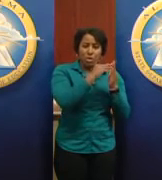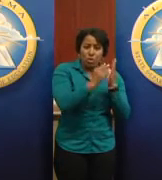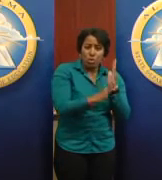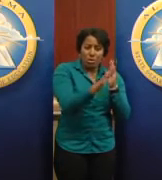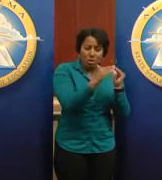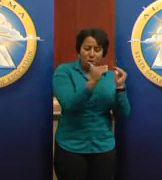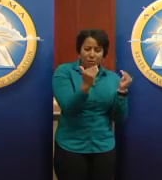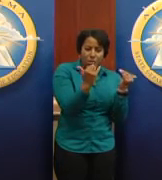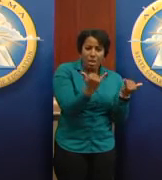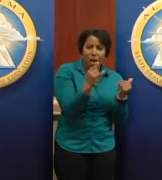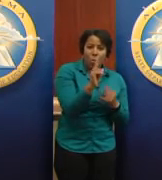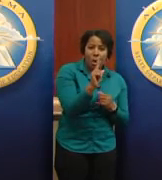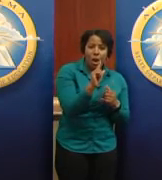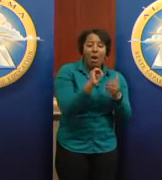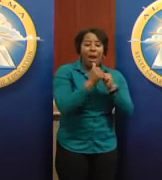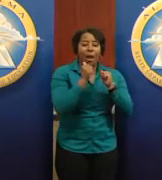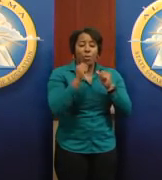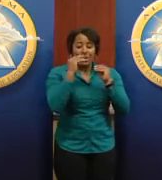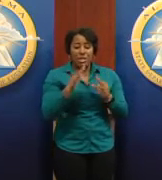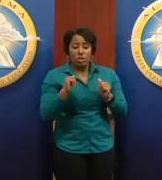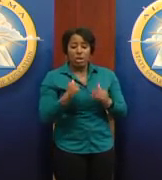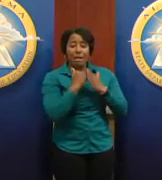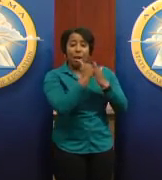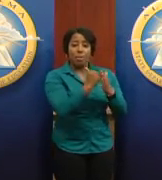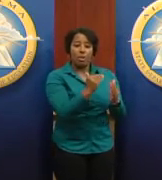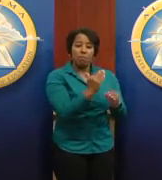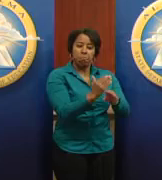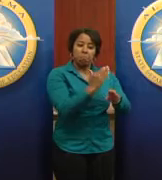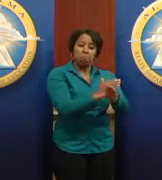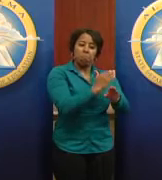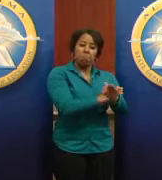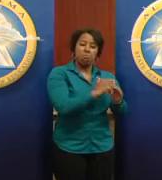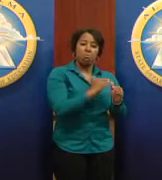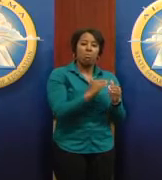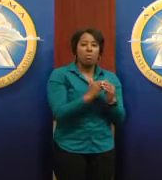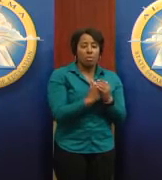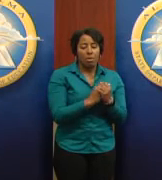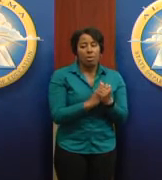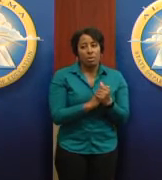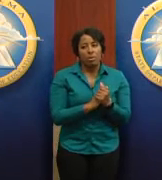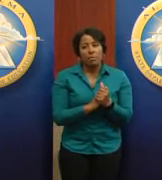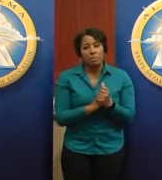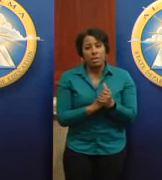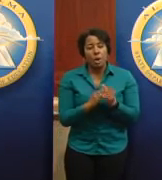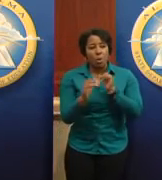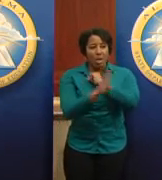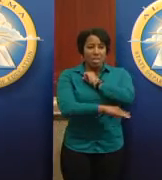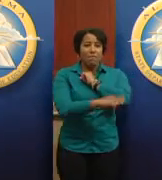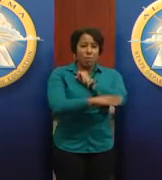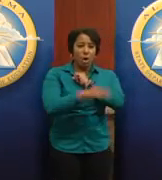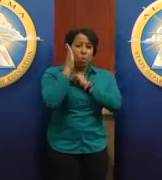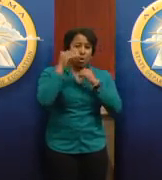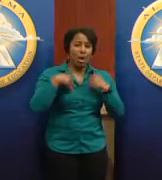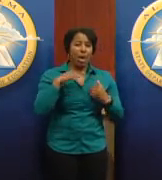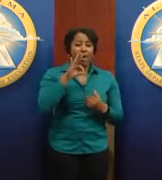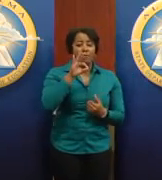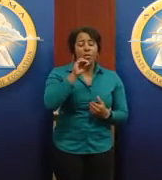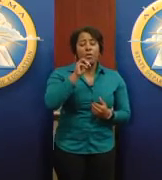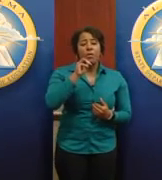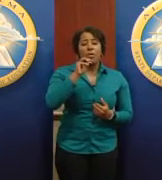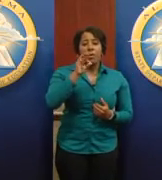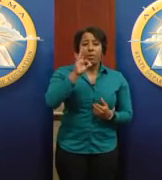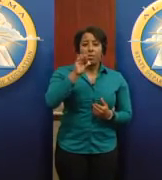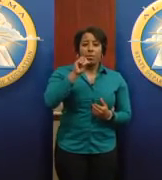their outcomes, their level. So we need to give those in the fall, and we will. Assessment toward the end of the year, we will wait and